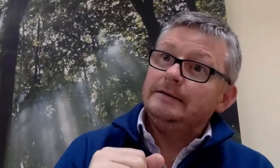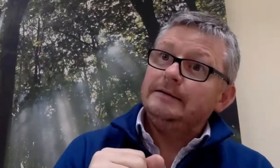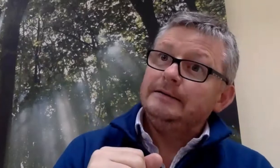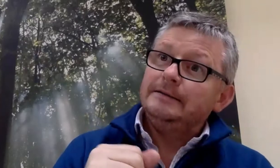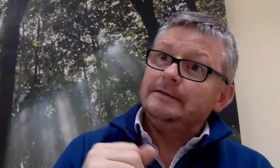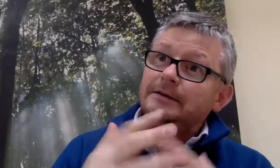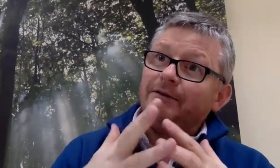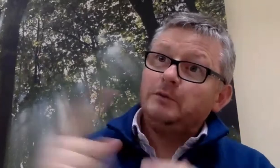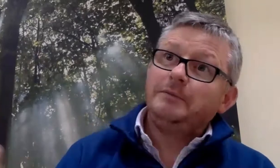ASL, and we had a couple of American